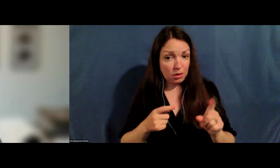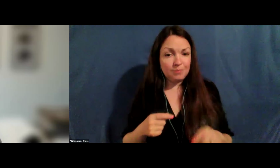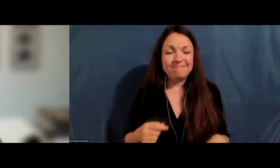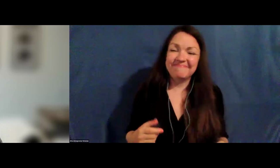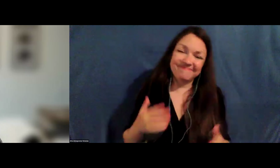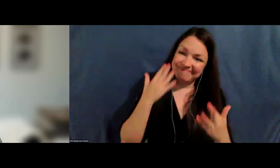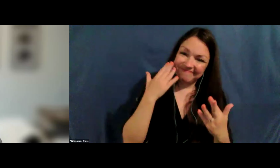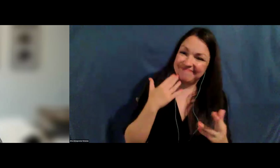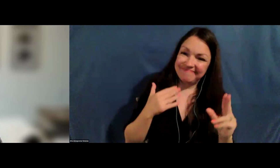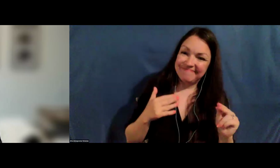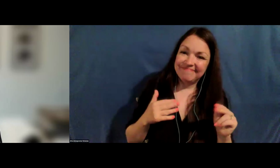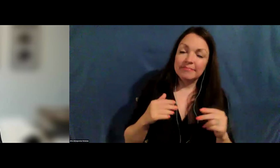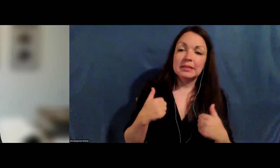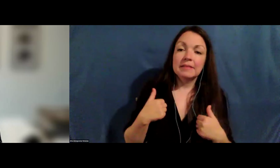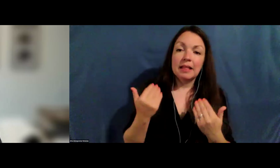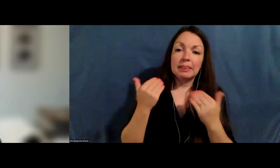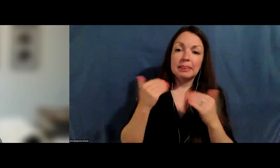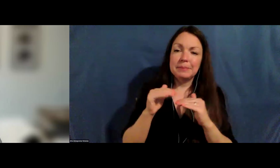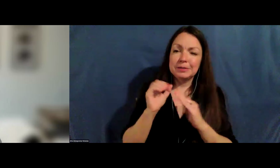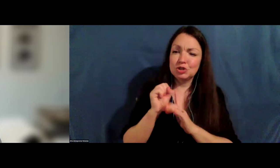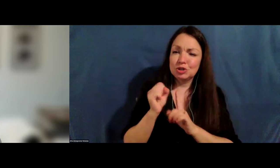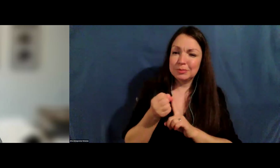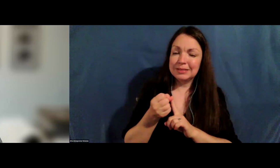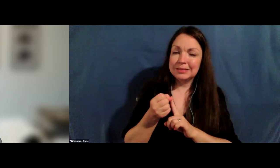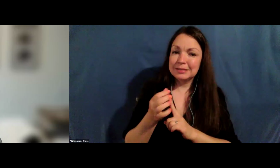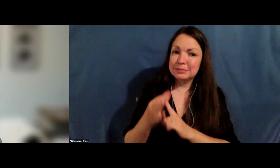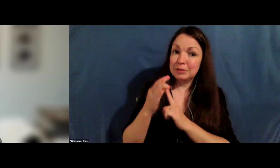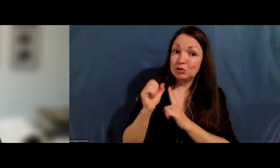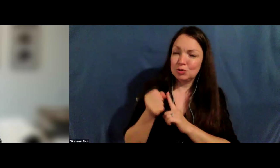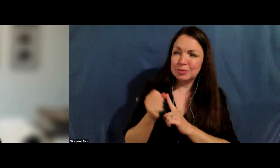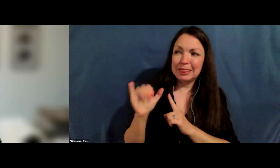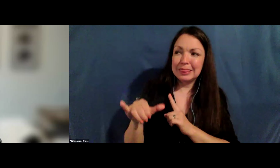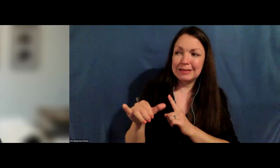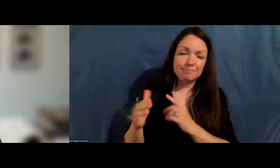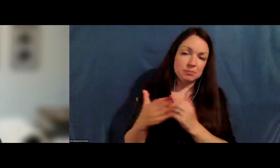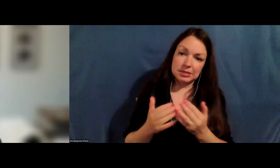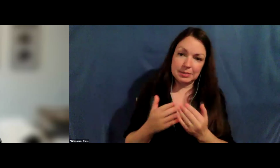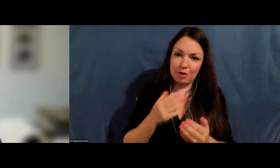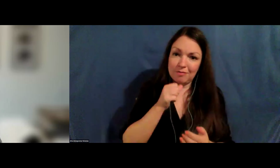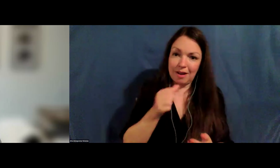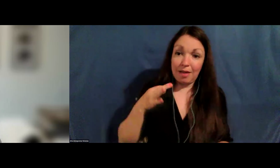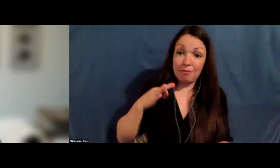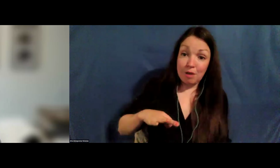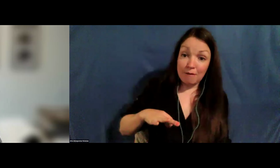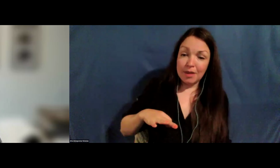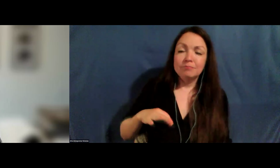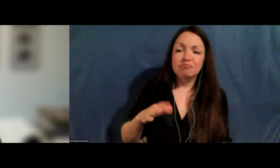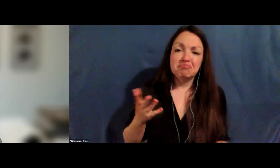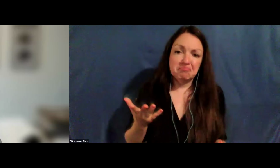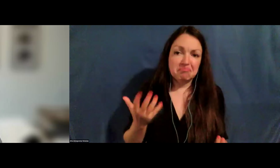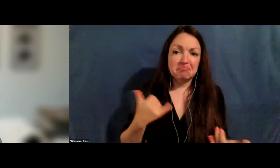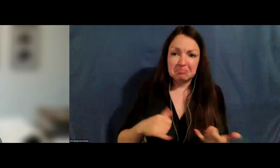Sadly, except in very limited circumstances, this does not matter. Not-for-profits generally have a